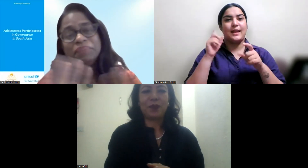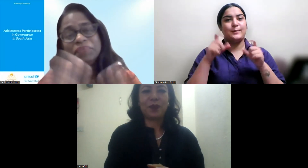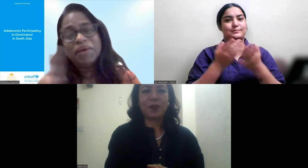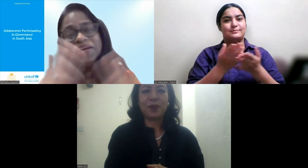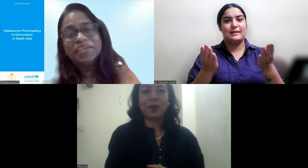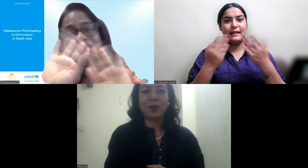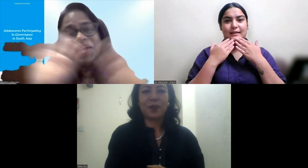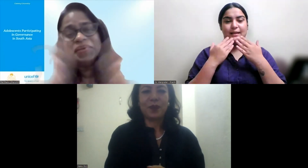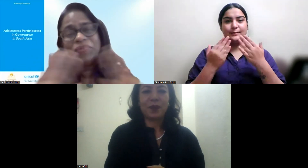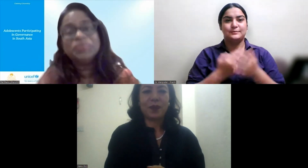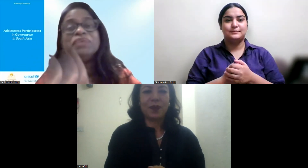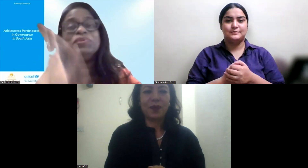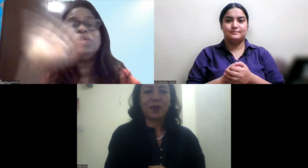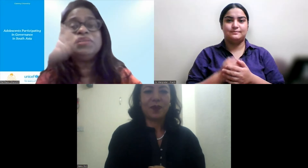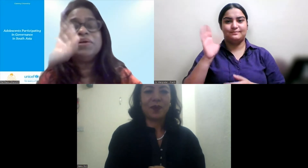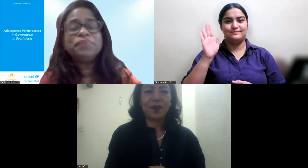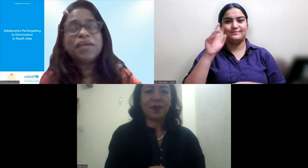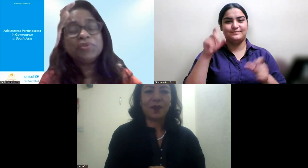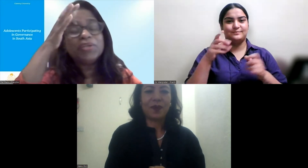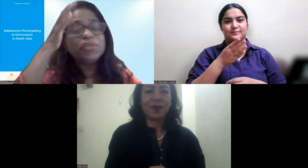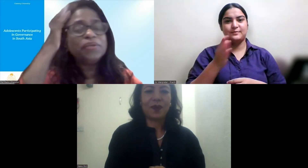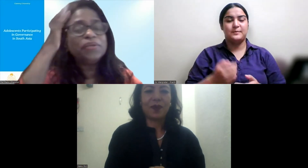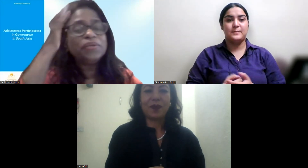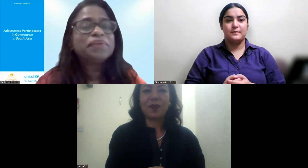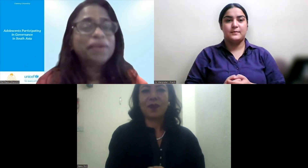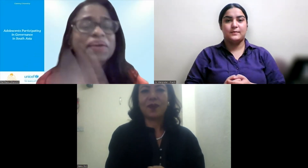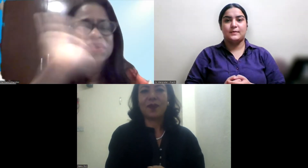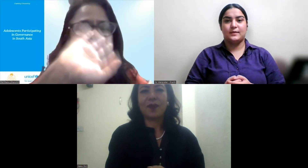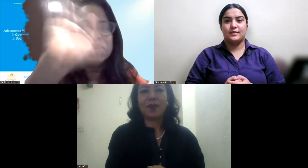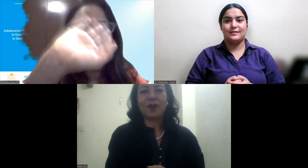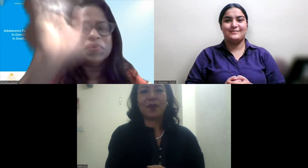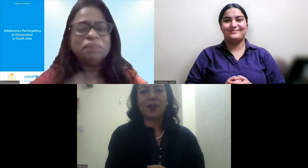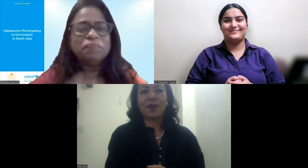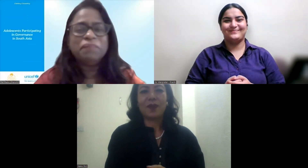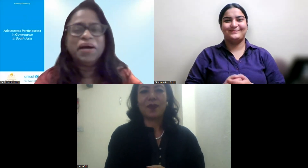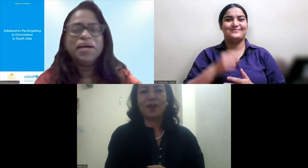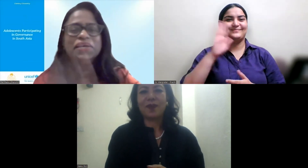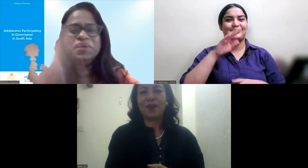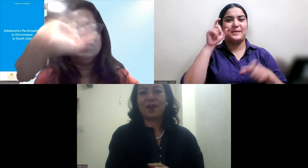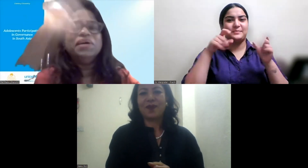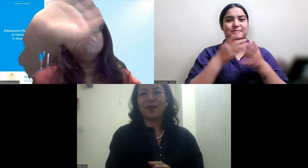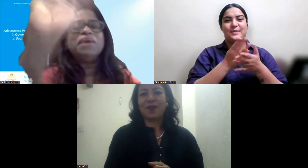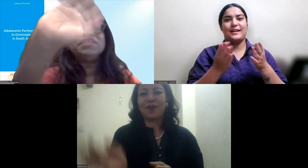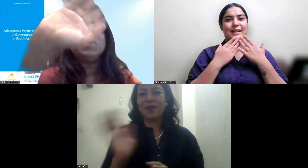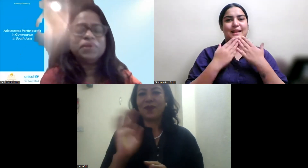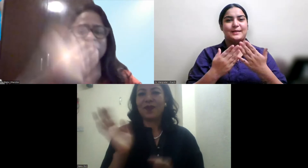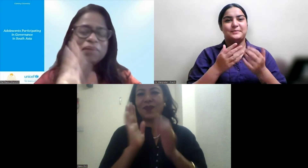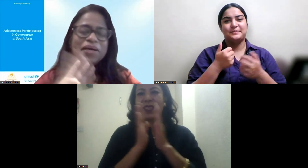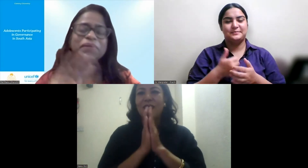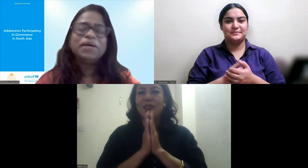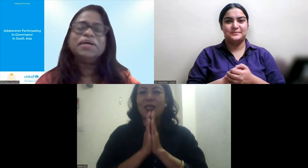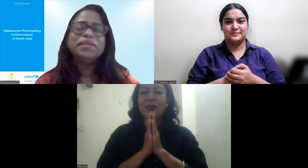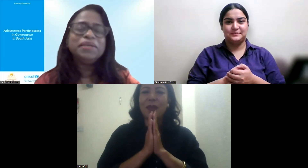Forum. Bye. All the translators, a special thank you. Bye-bye. Bye. Thank you.